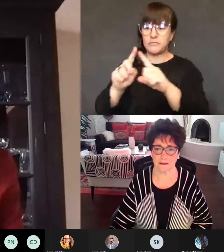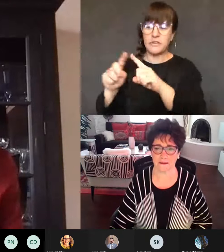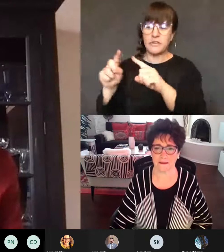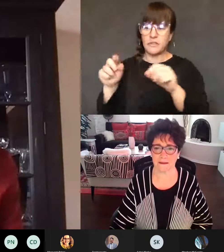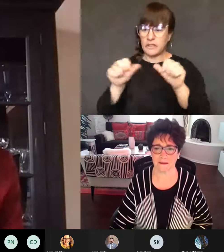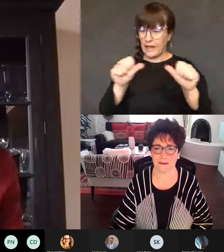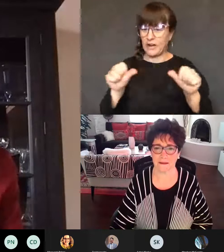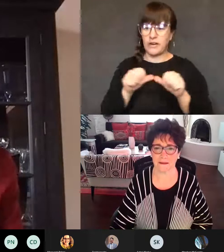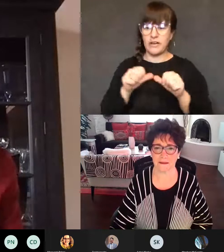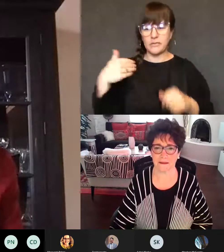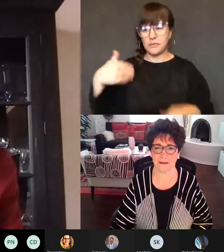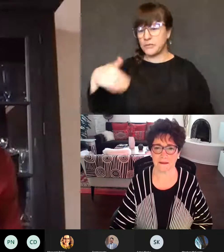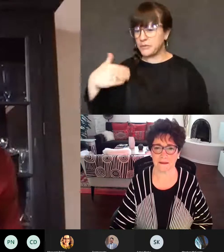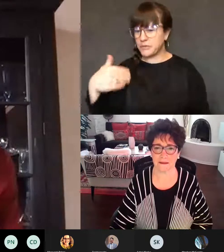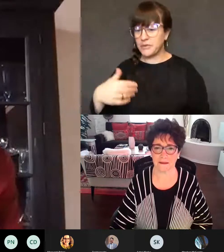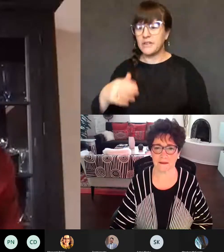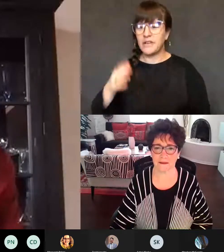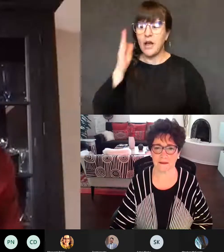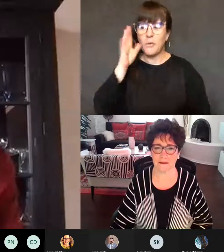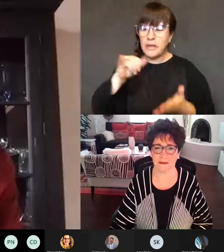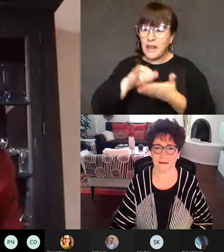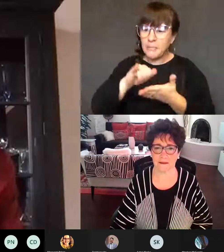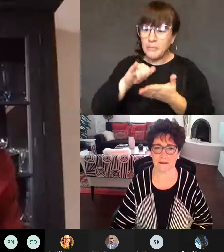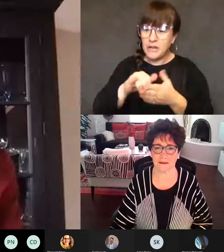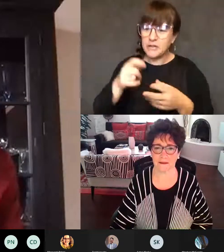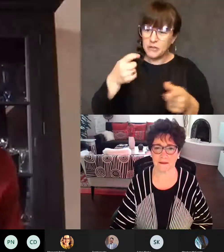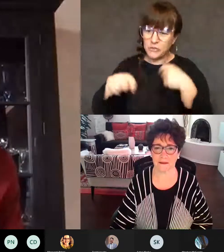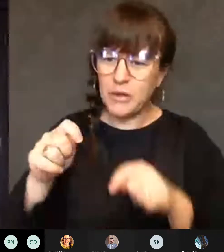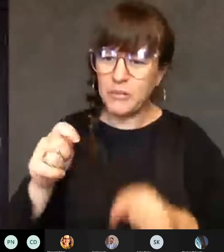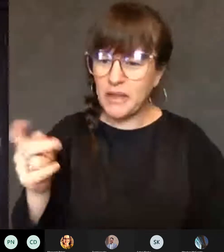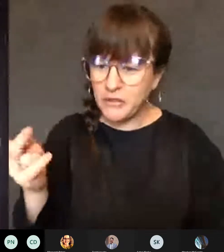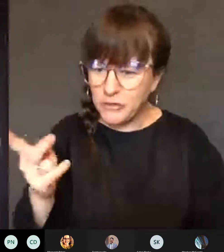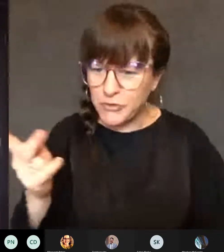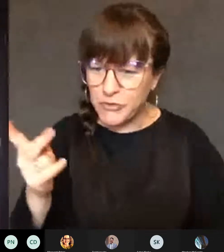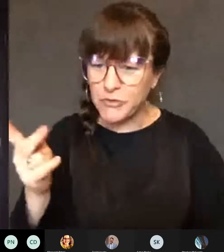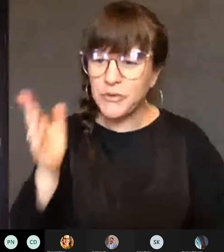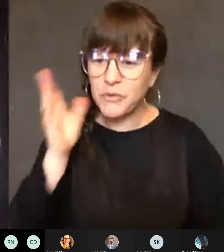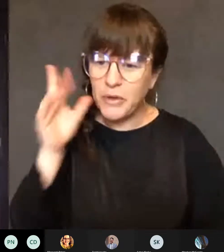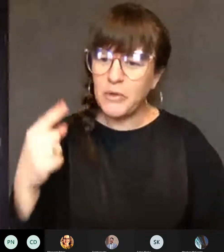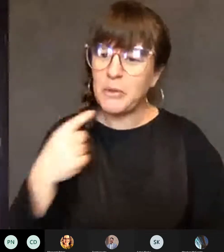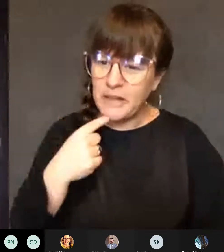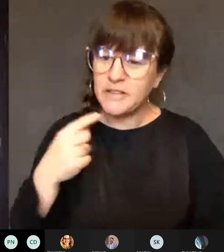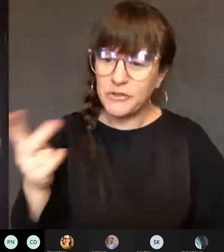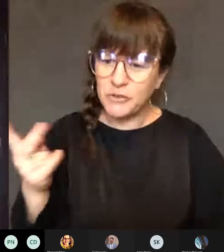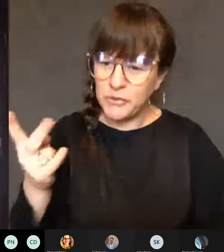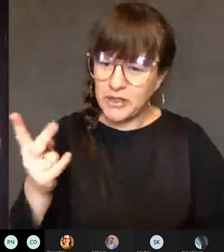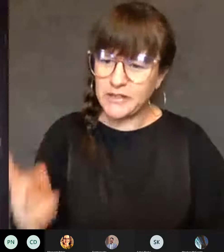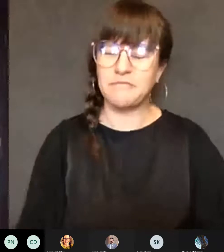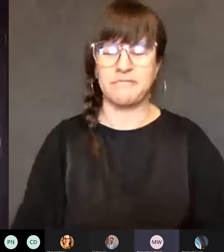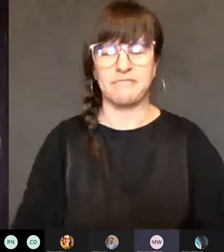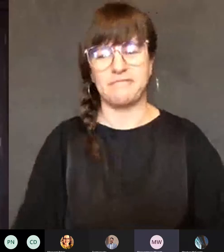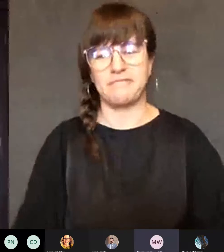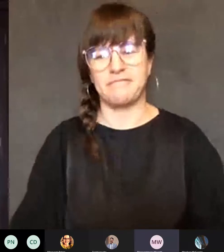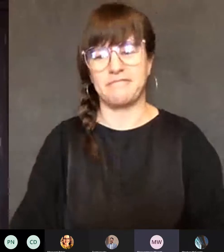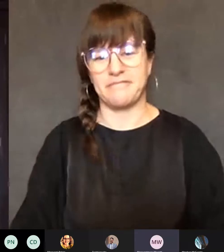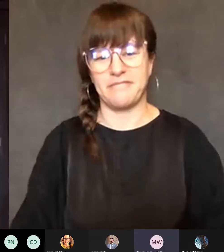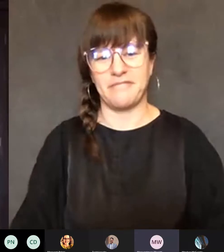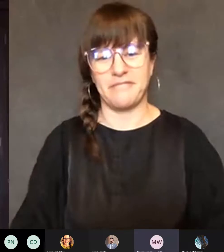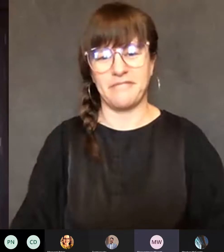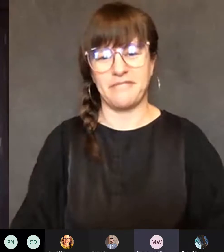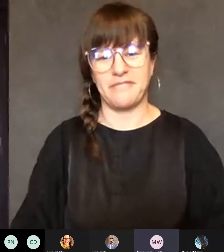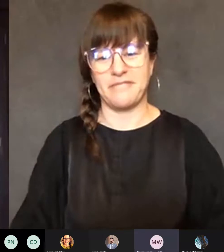that it's going to be impossible to replace you, and we're really, really going to miss you. Yeah.